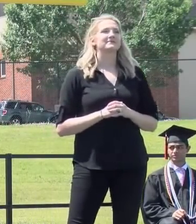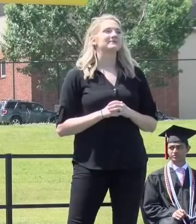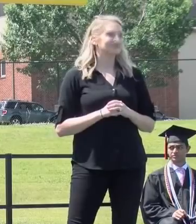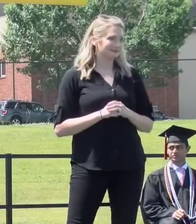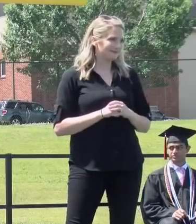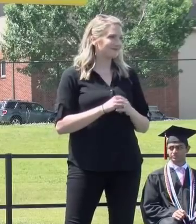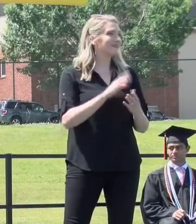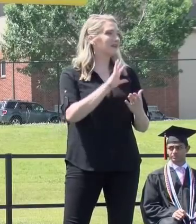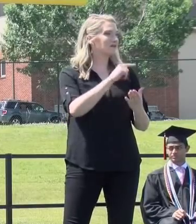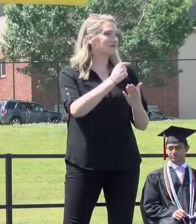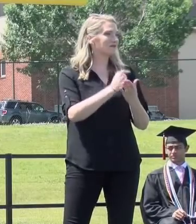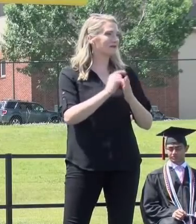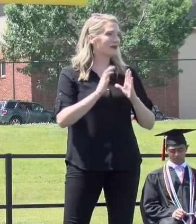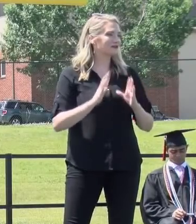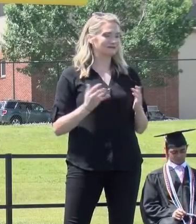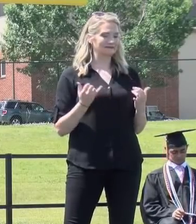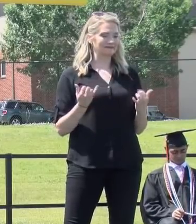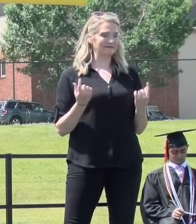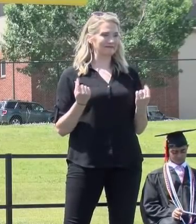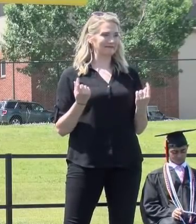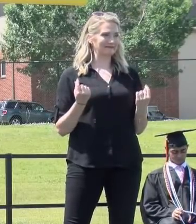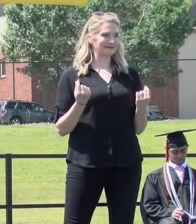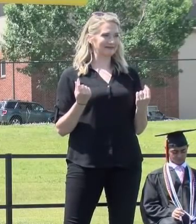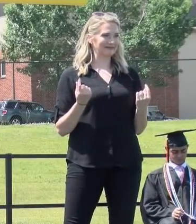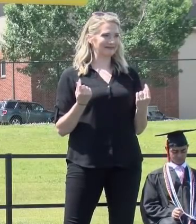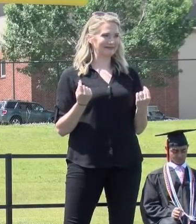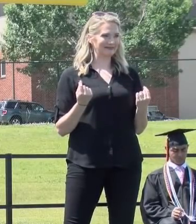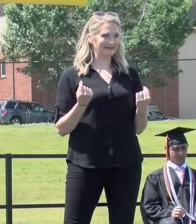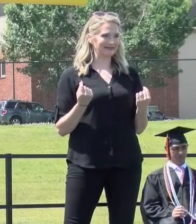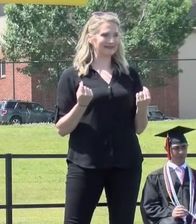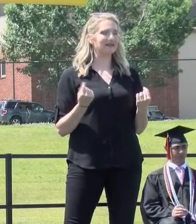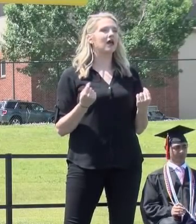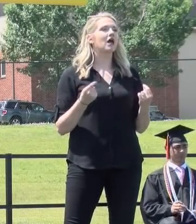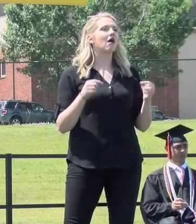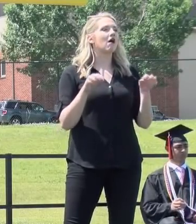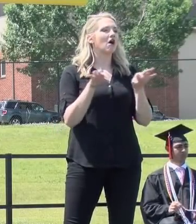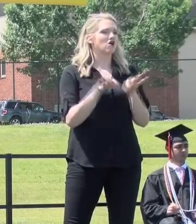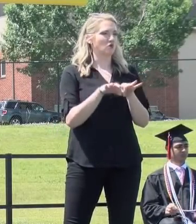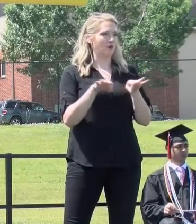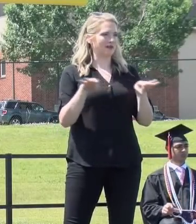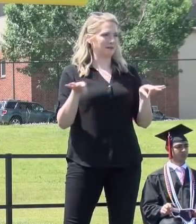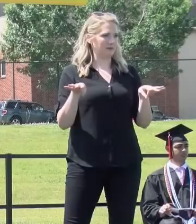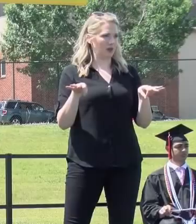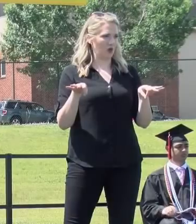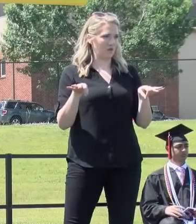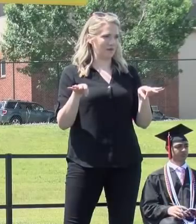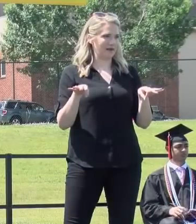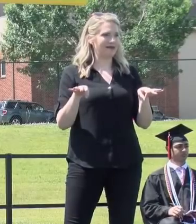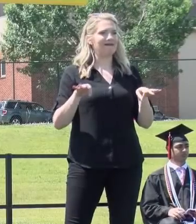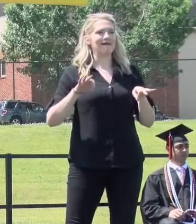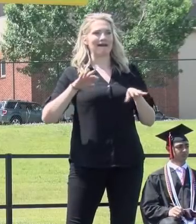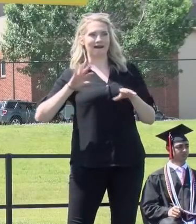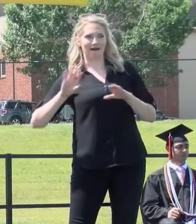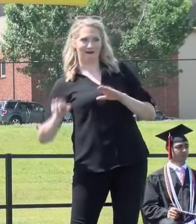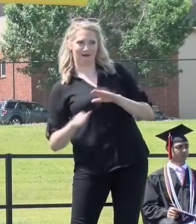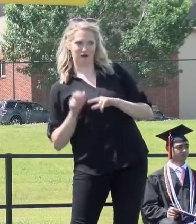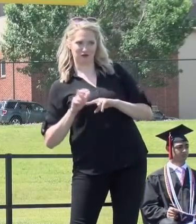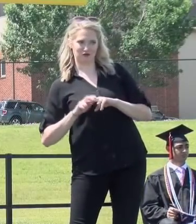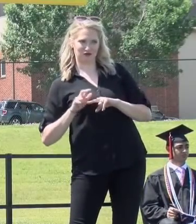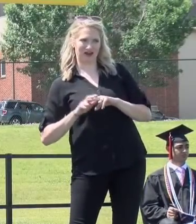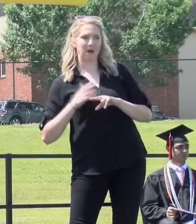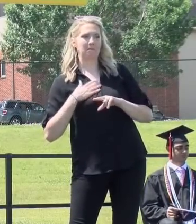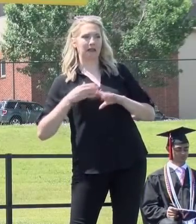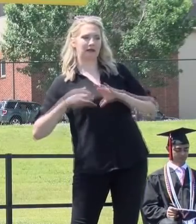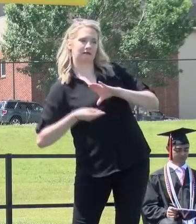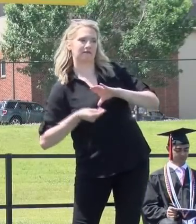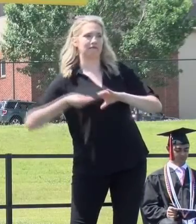Graduates, at this time, please remove your diploma from the bag on your chair if you have not already done